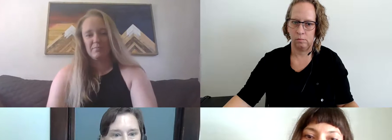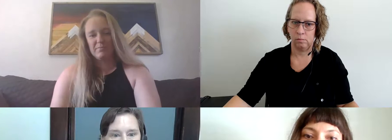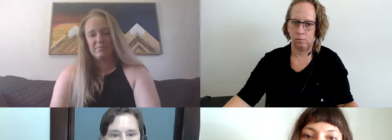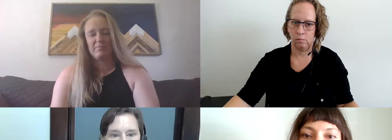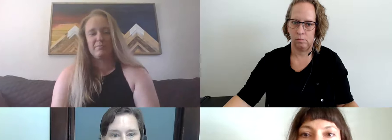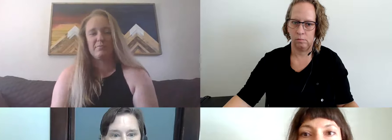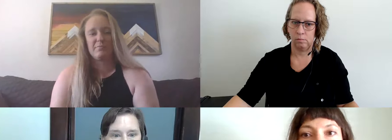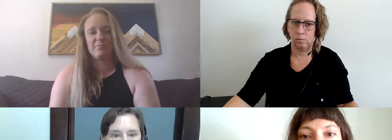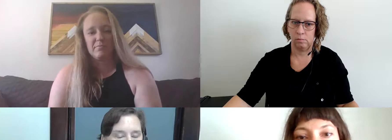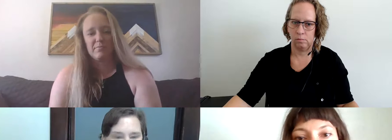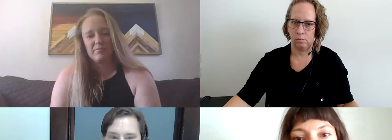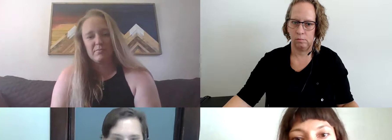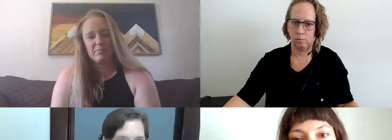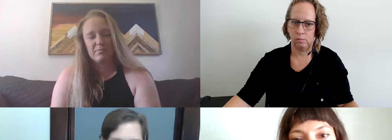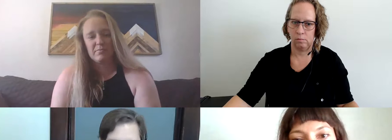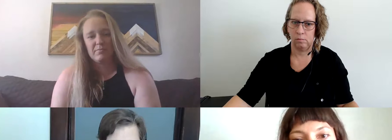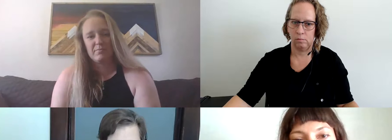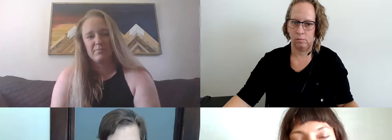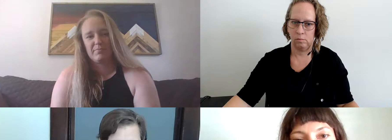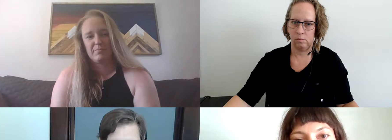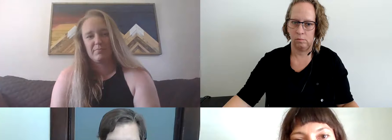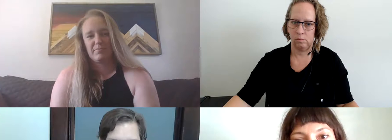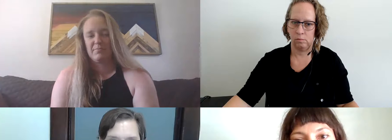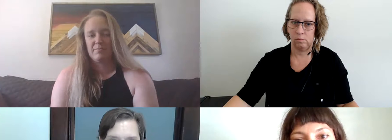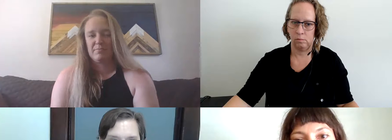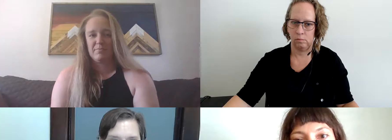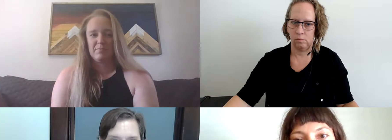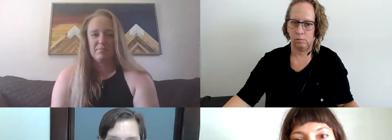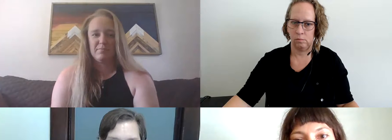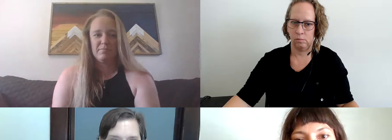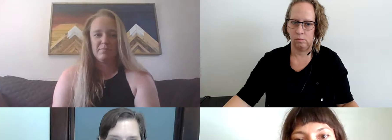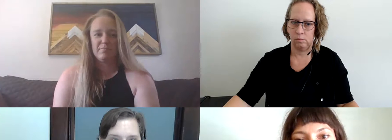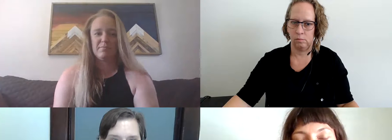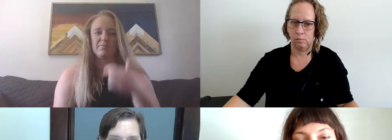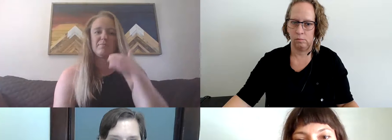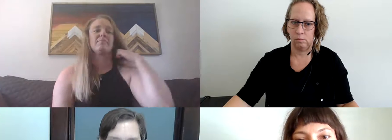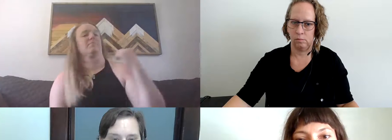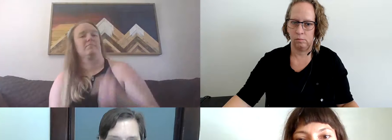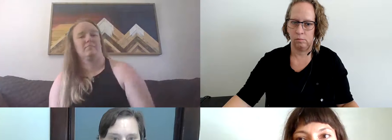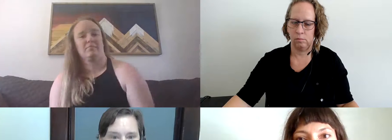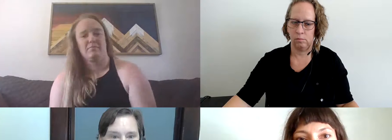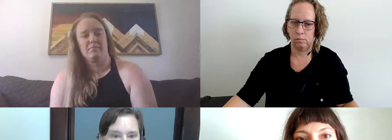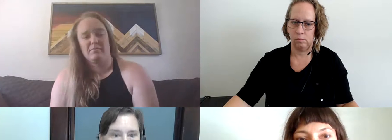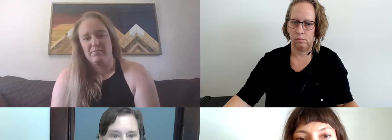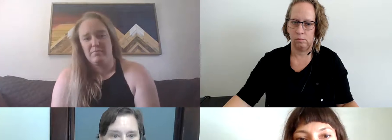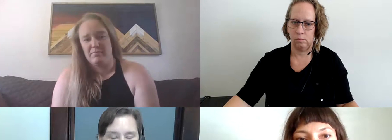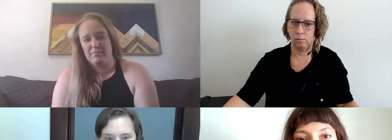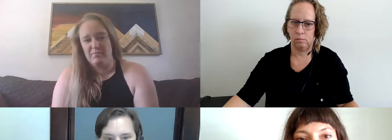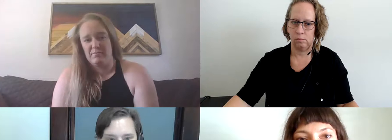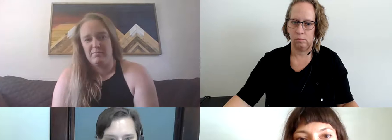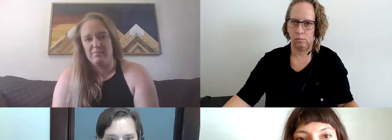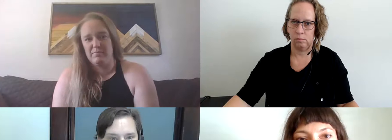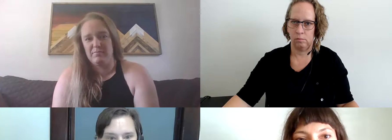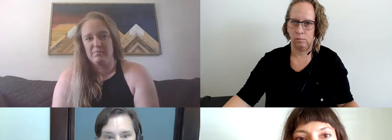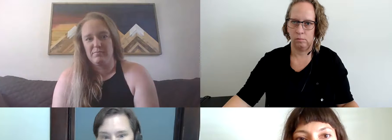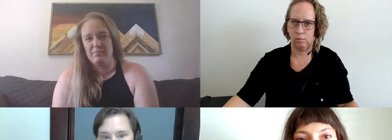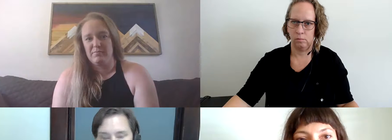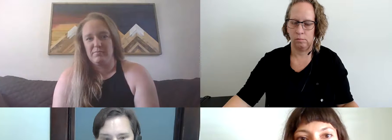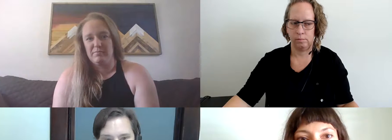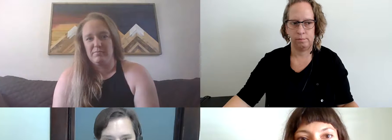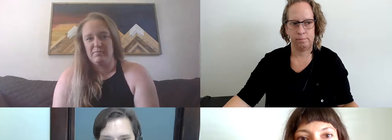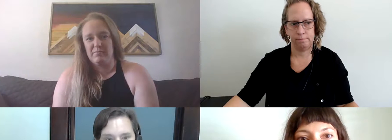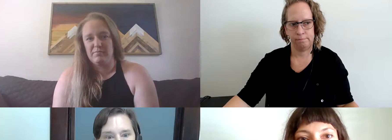someone who has another type of disability, they often also need to arrange things ahead of time, or